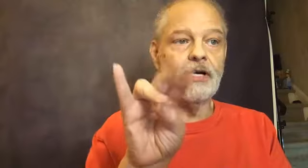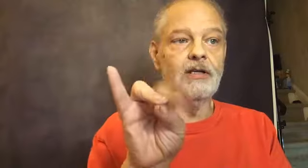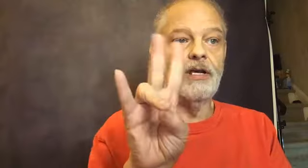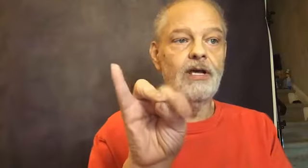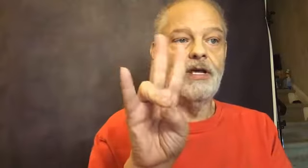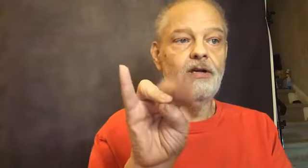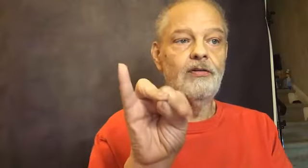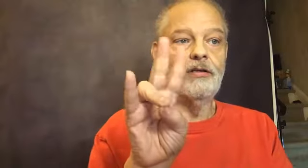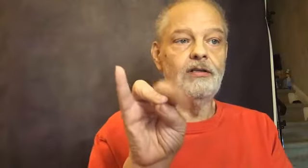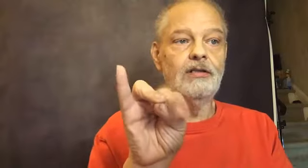sign